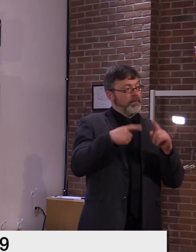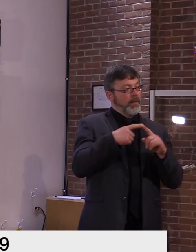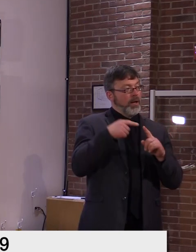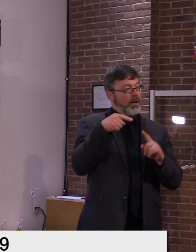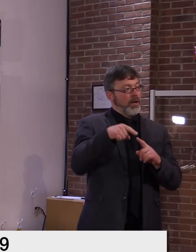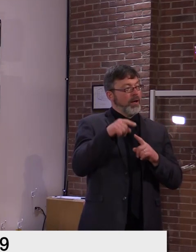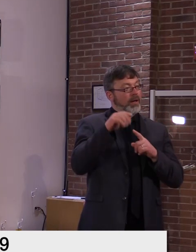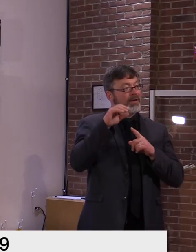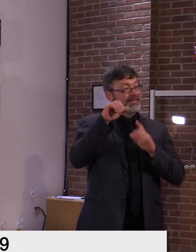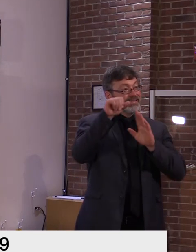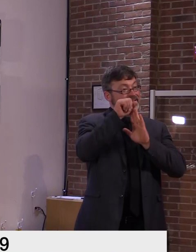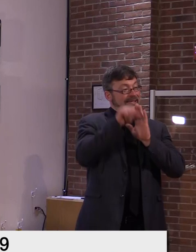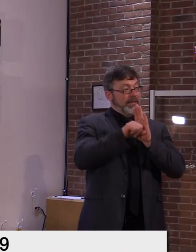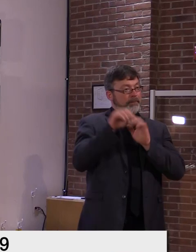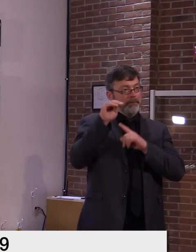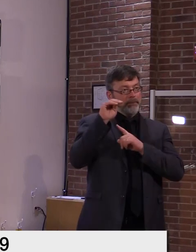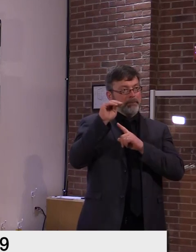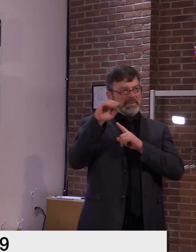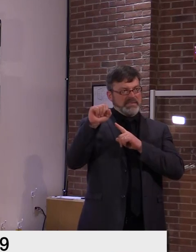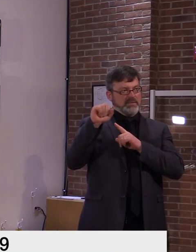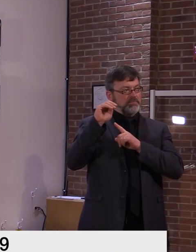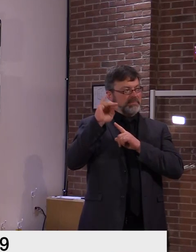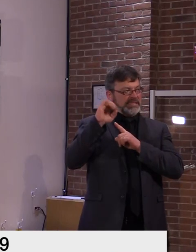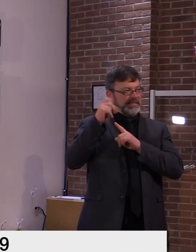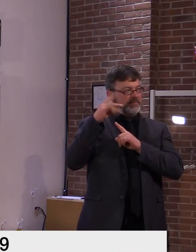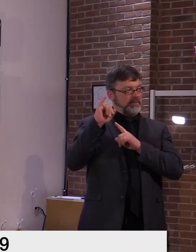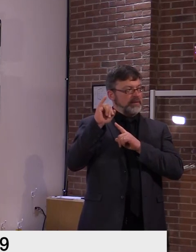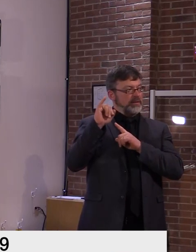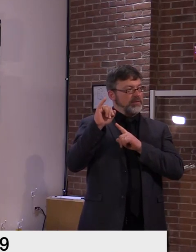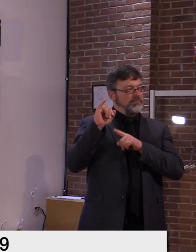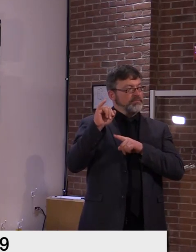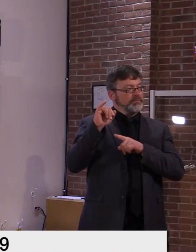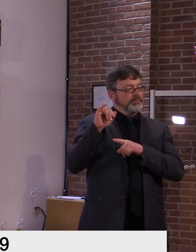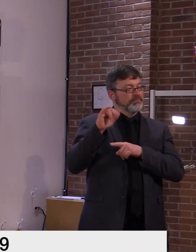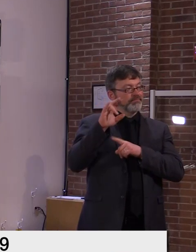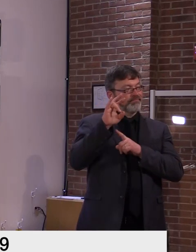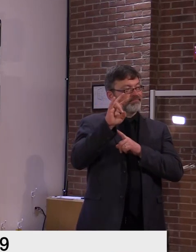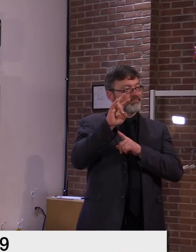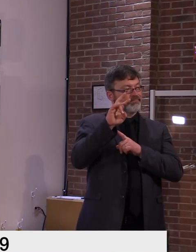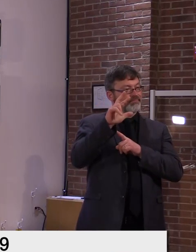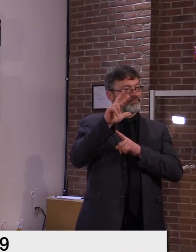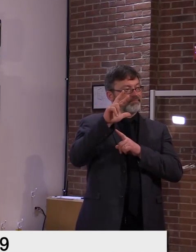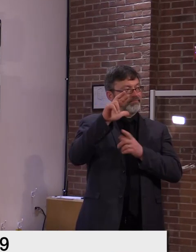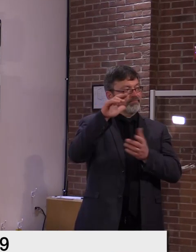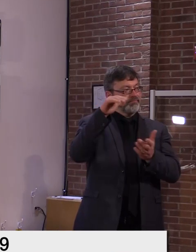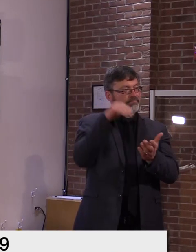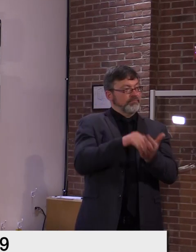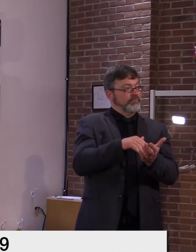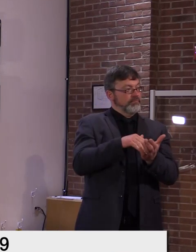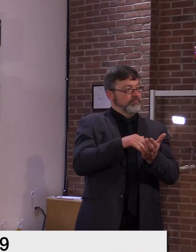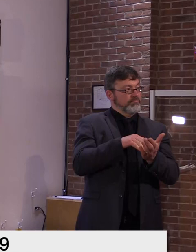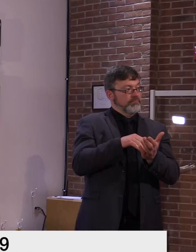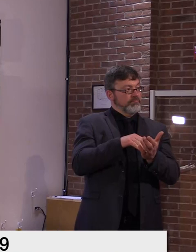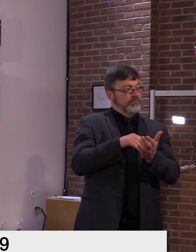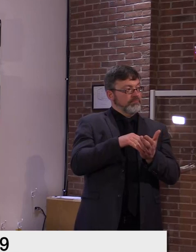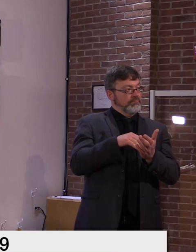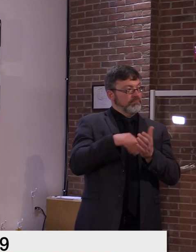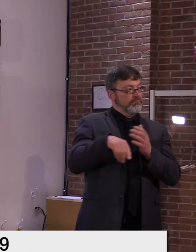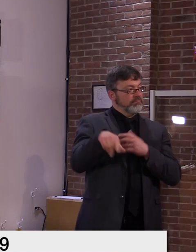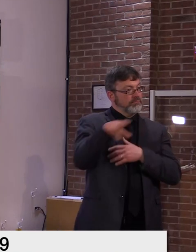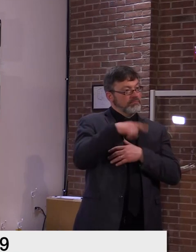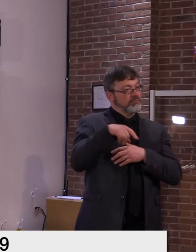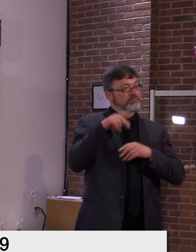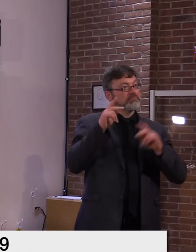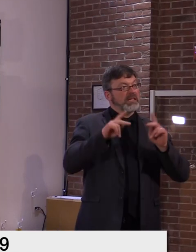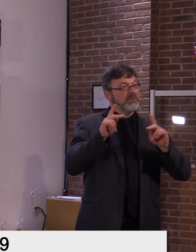and similar data for many other southern states, and surveys showing that clearly a large percentage of those populations